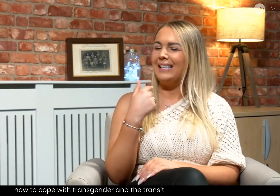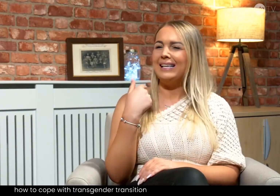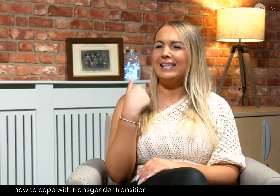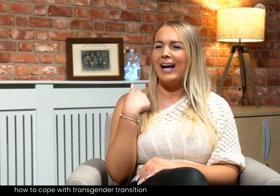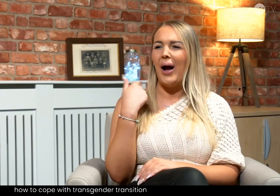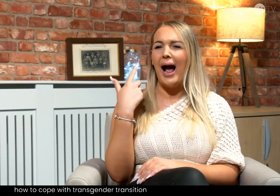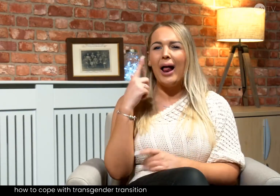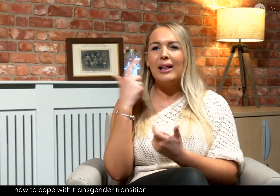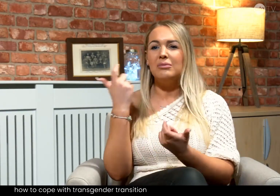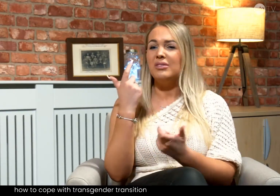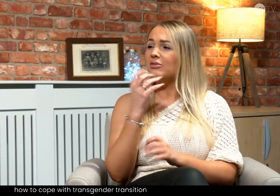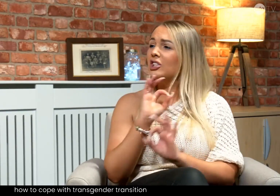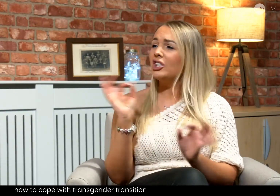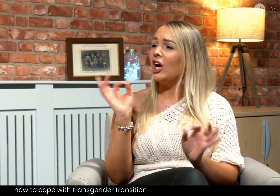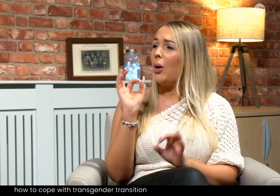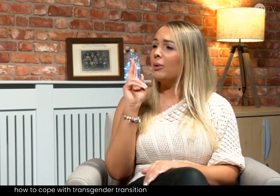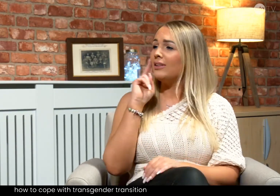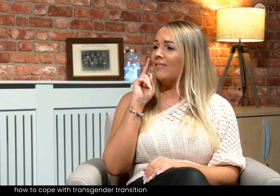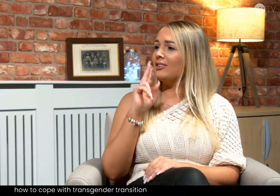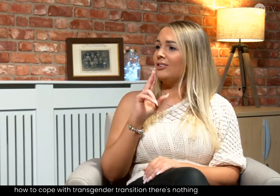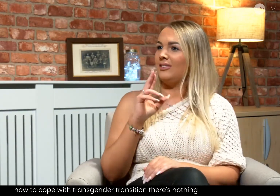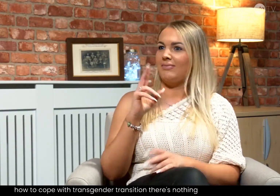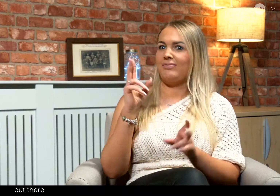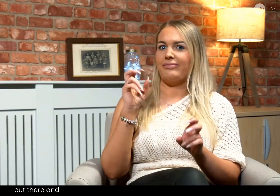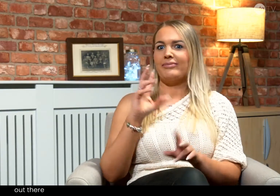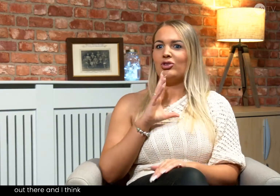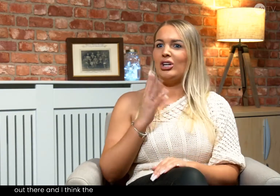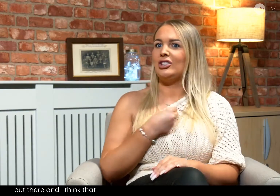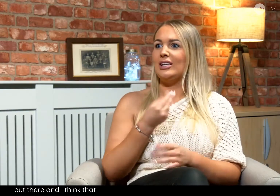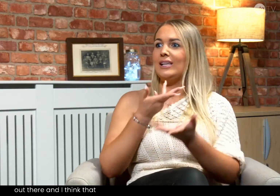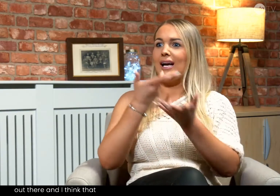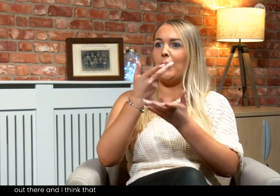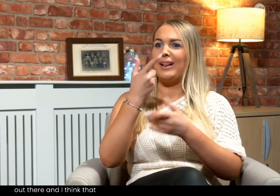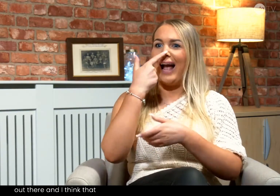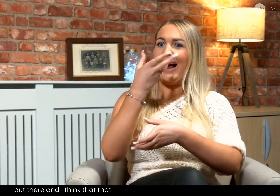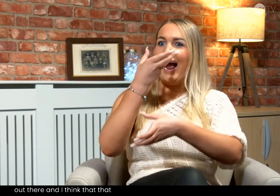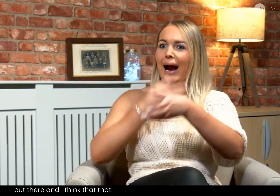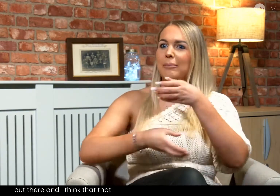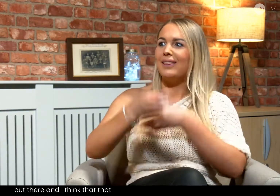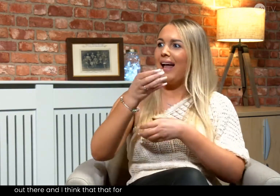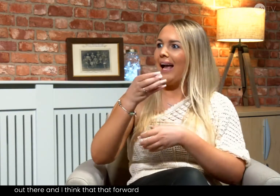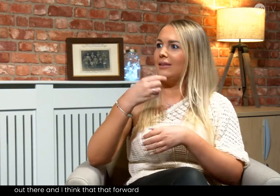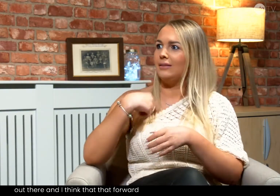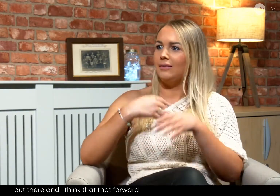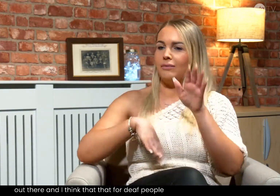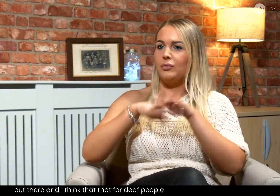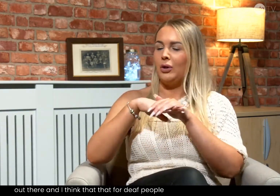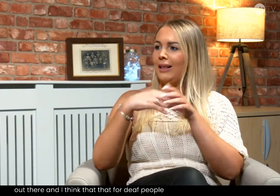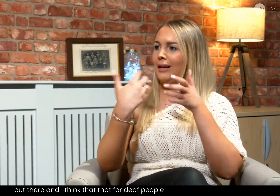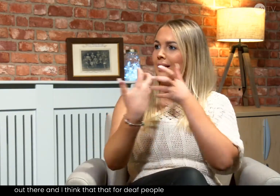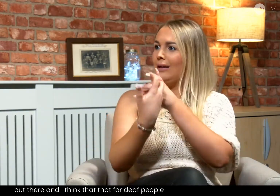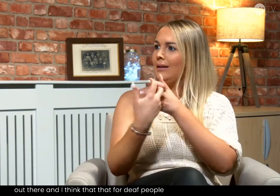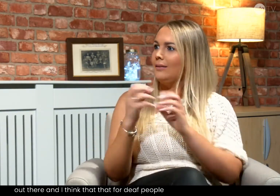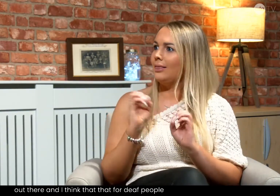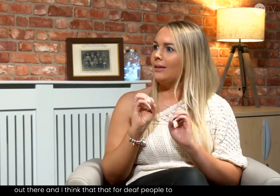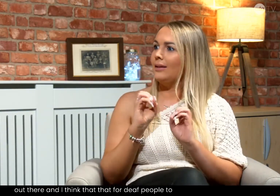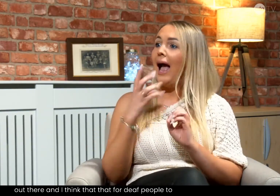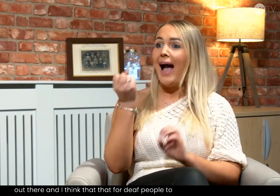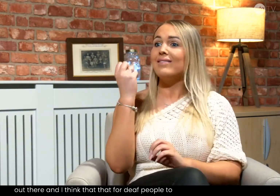isn't. There's nothing out there. And I think that for deaf people to have that empathy and that